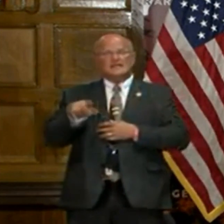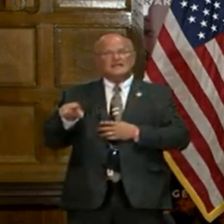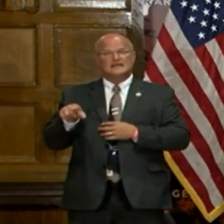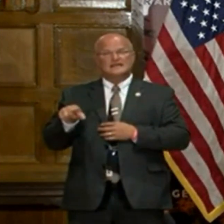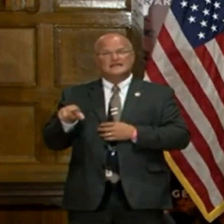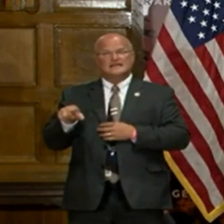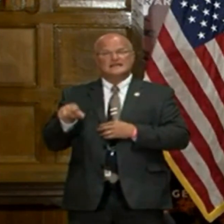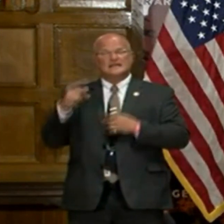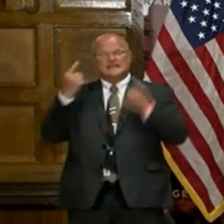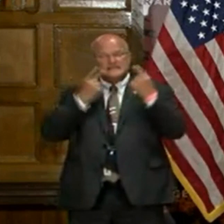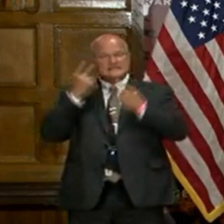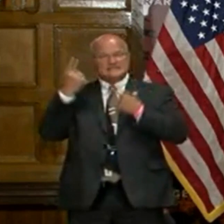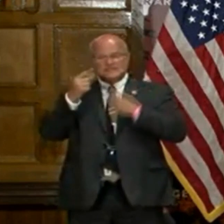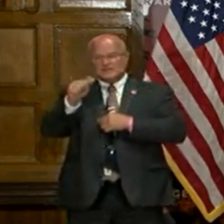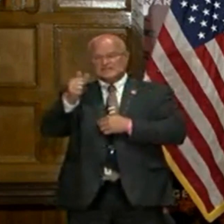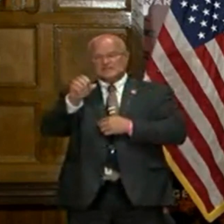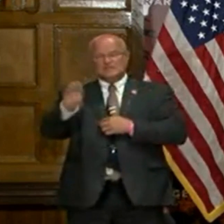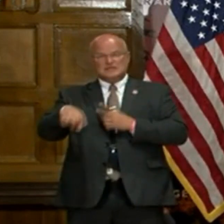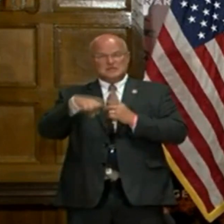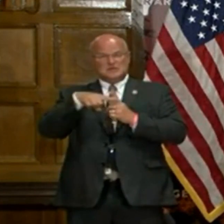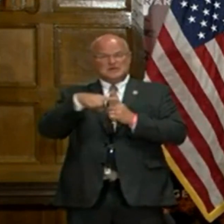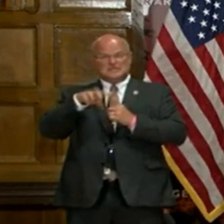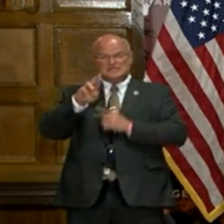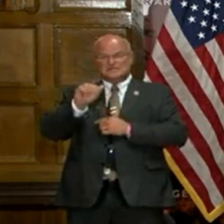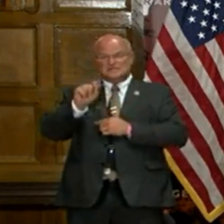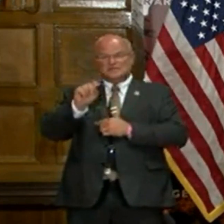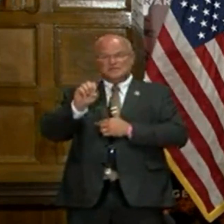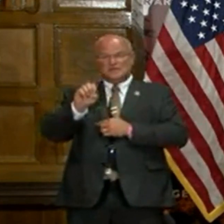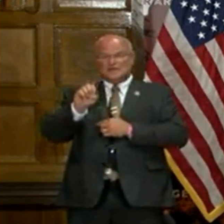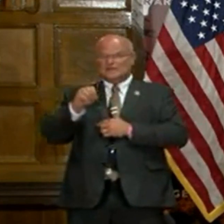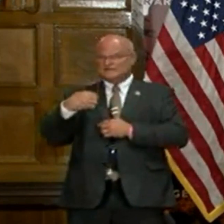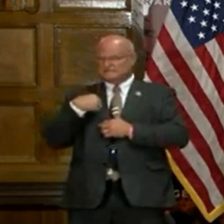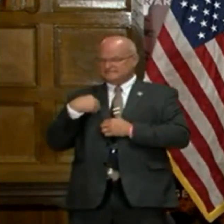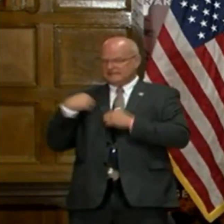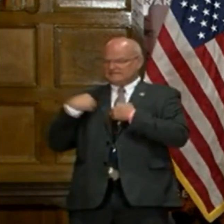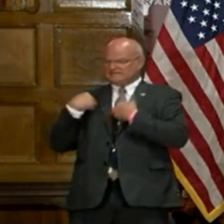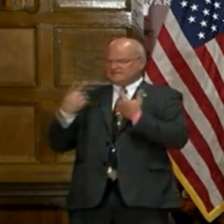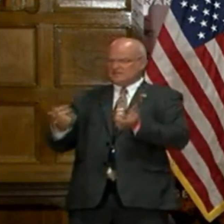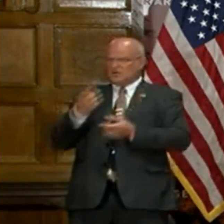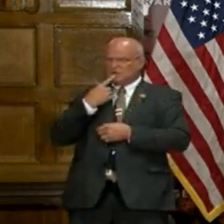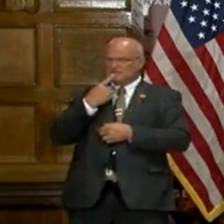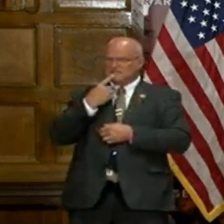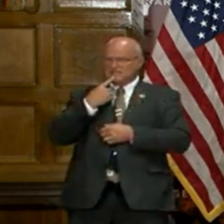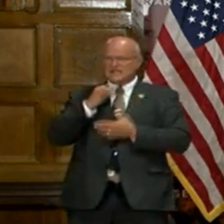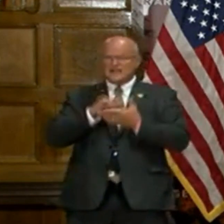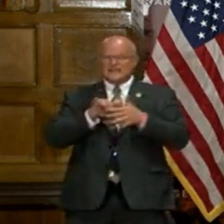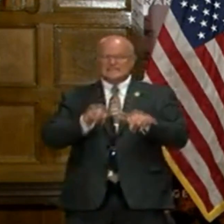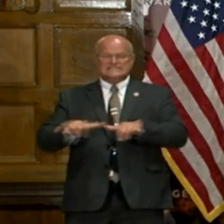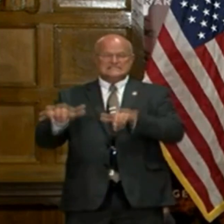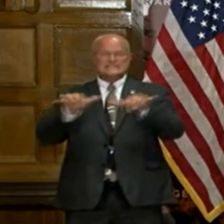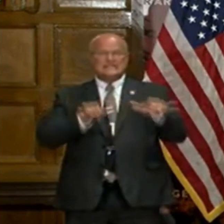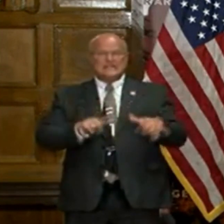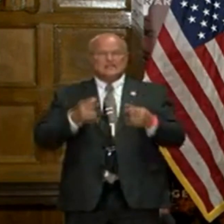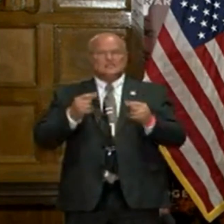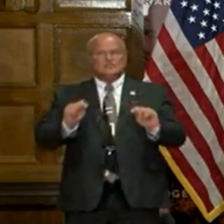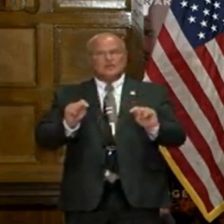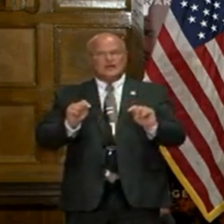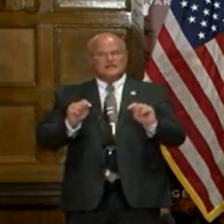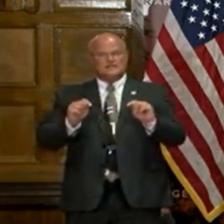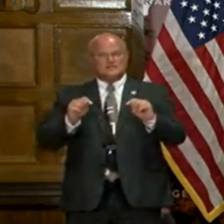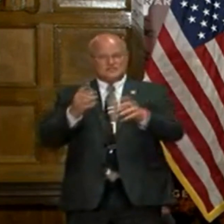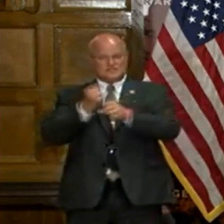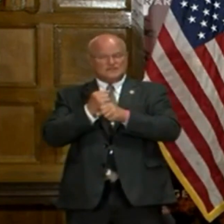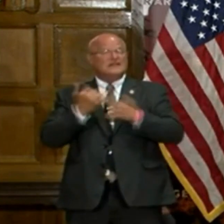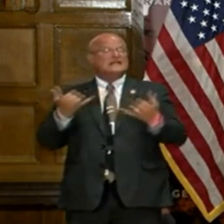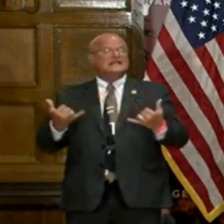they consider 10% positivity rate, as I've always indicated, sort of the standard that you're trying to